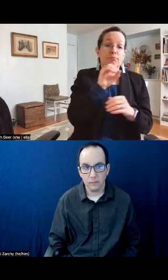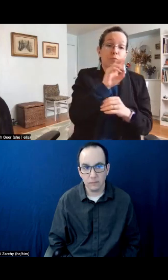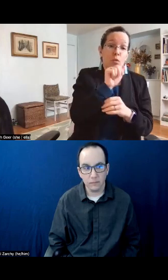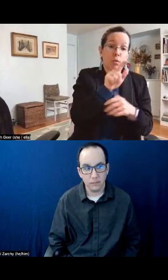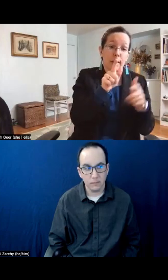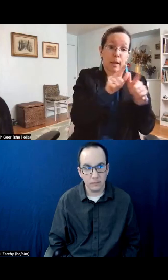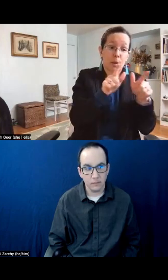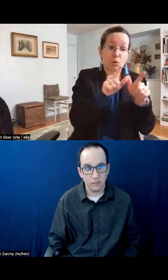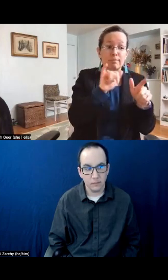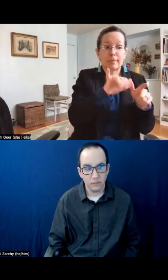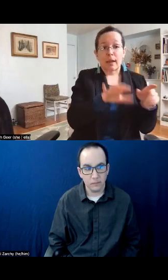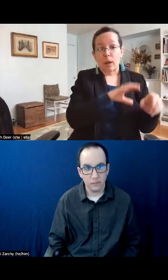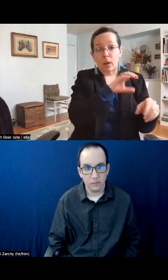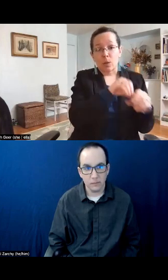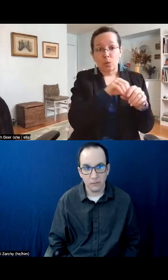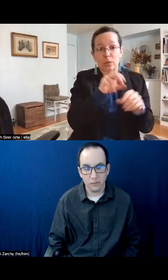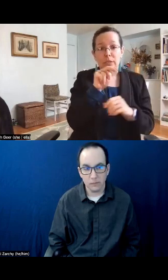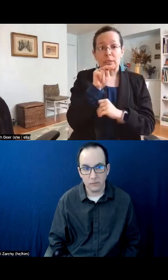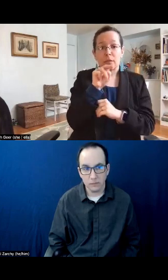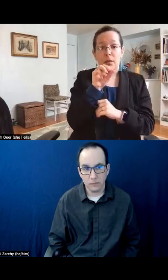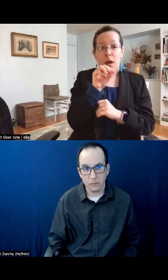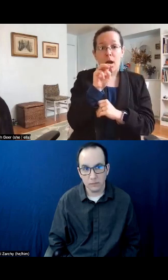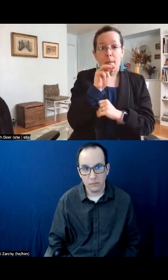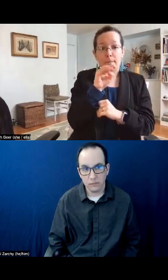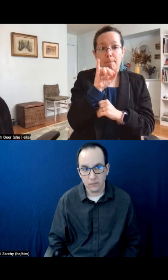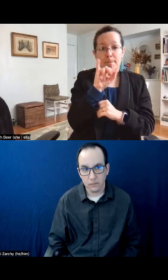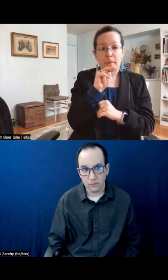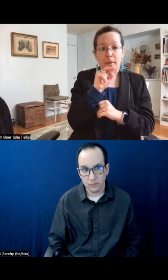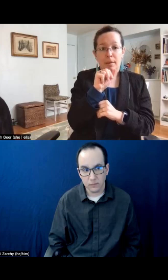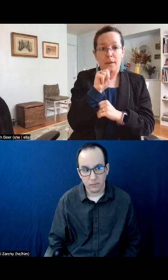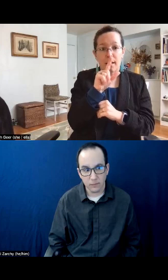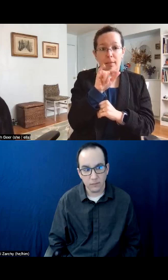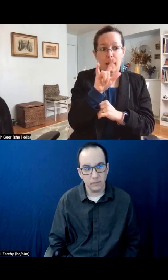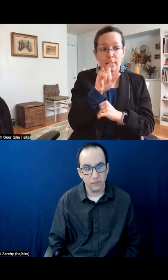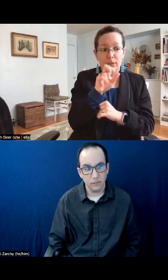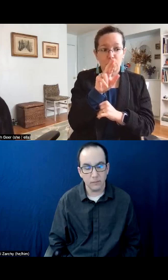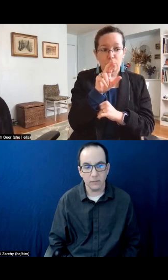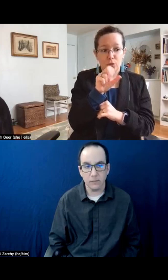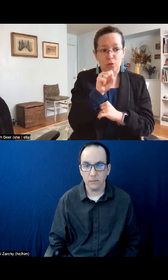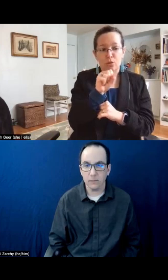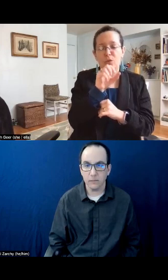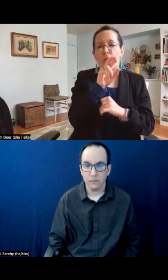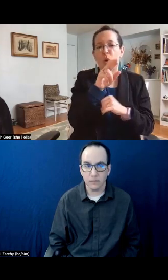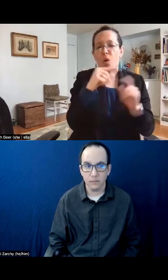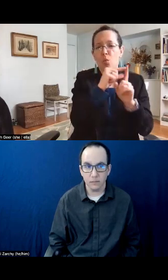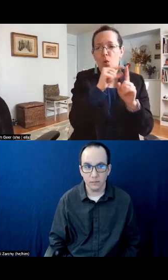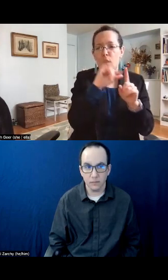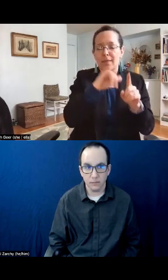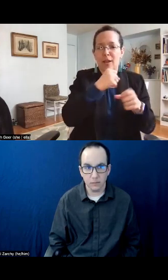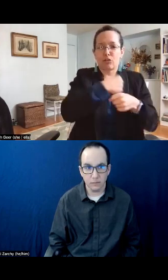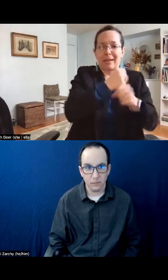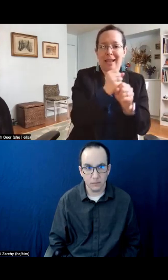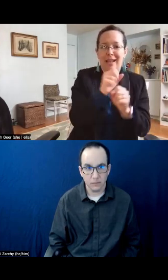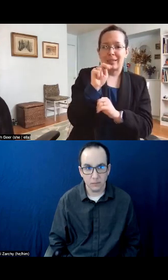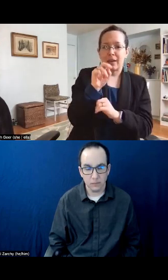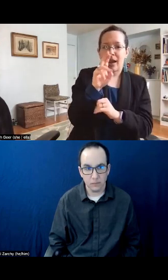For derivational morphology in oral languages, that includes our nominalizers,